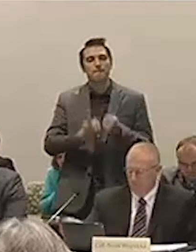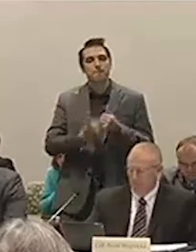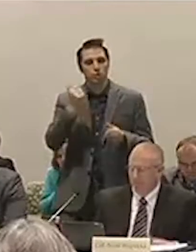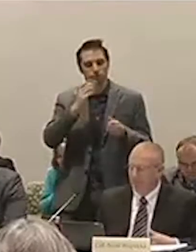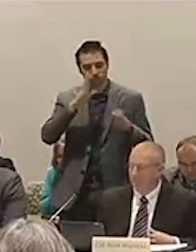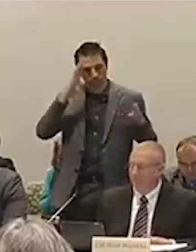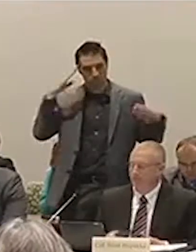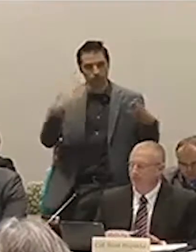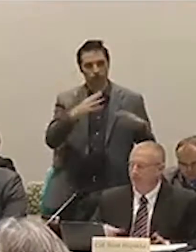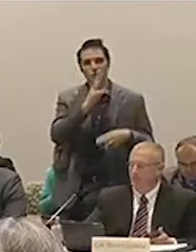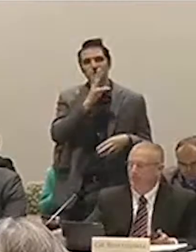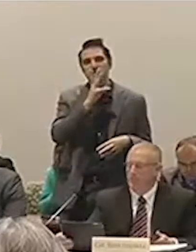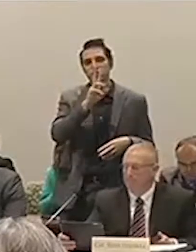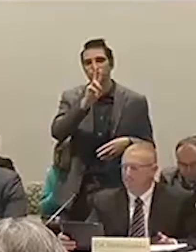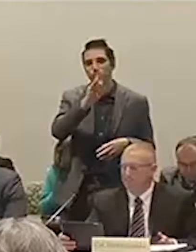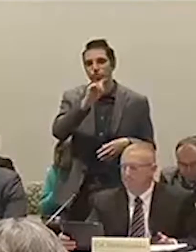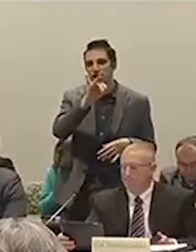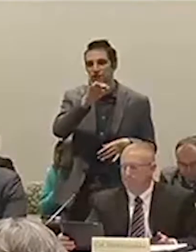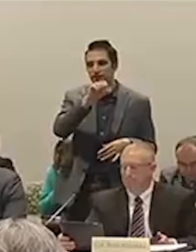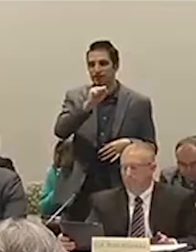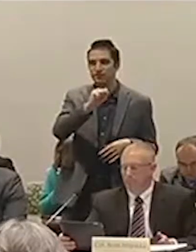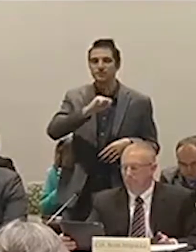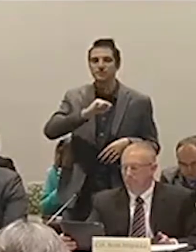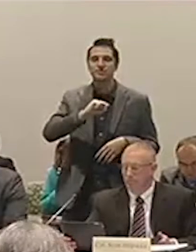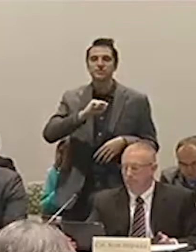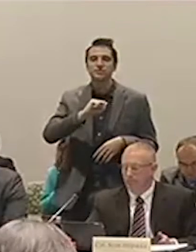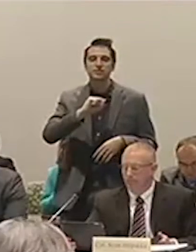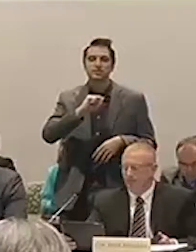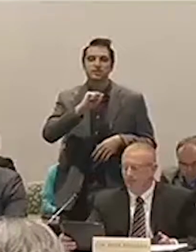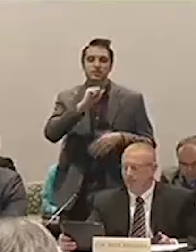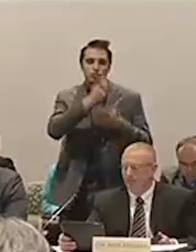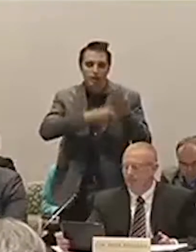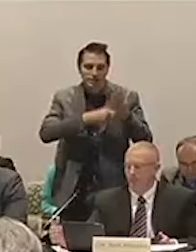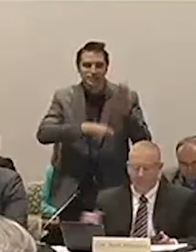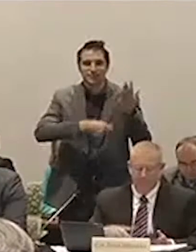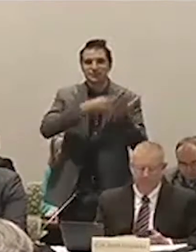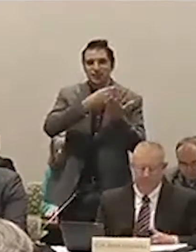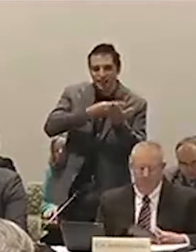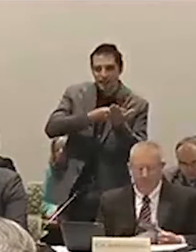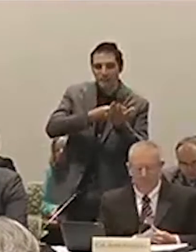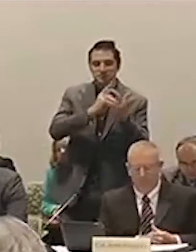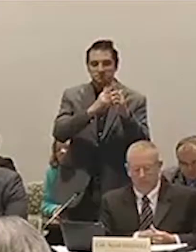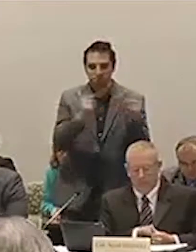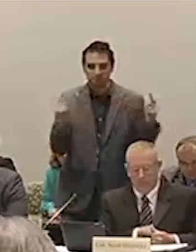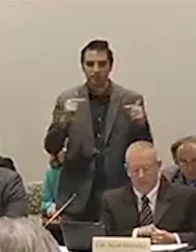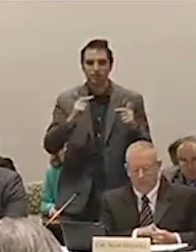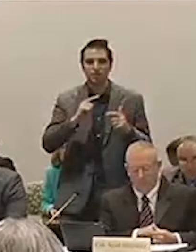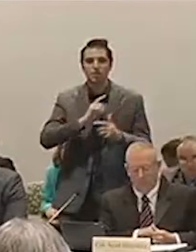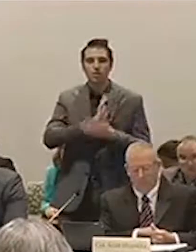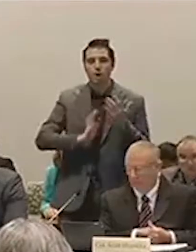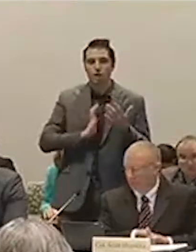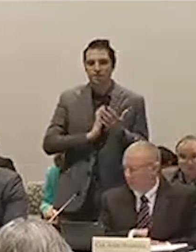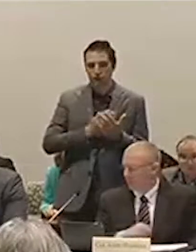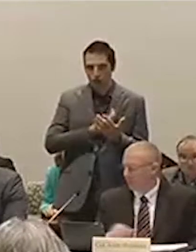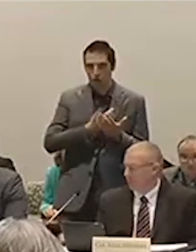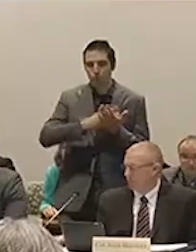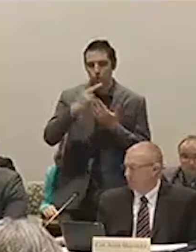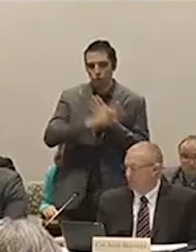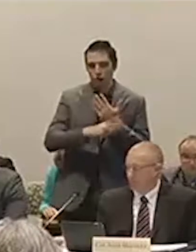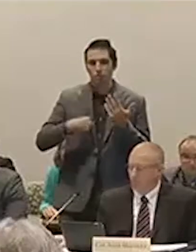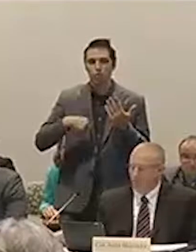water utilities, water regulation, economics, and pricing. And actually, as part of our portfolio of programs, we